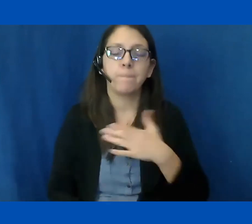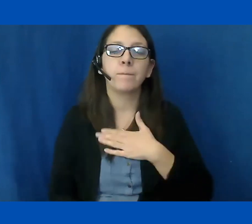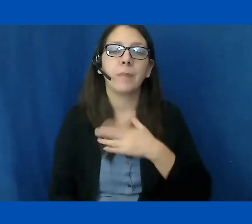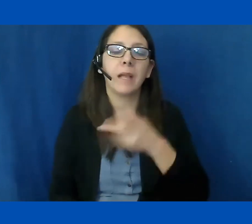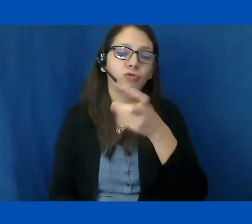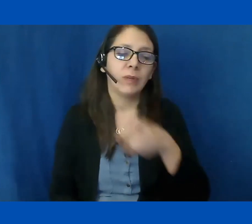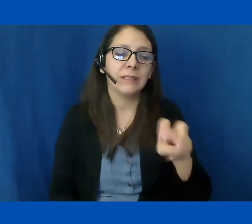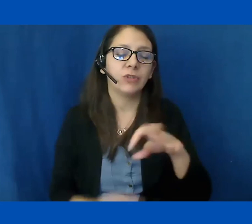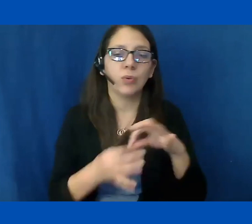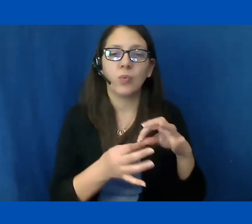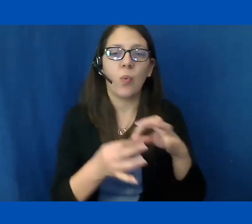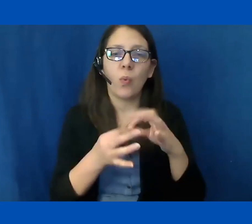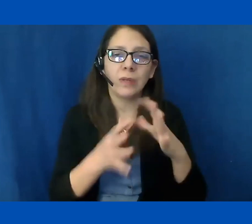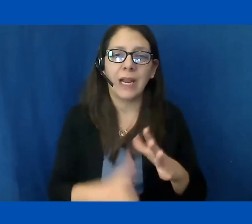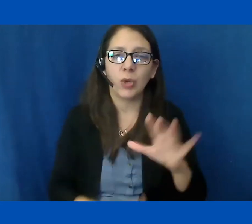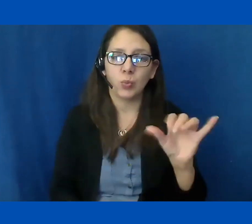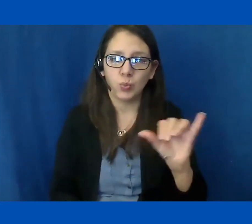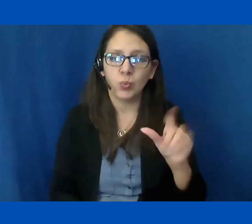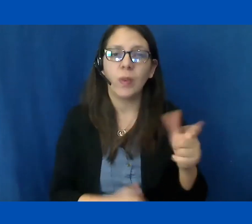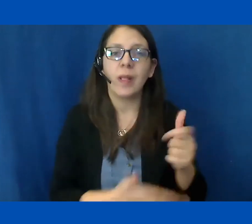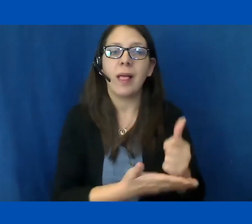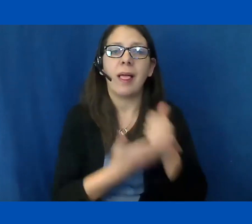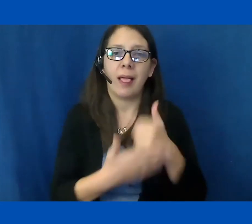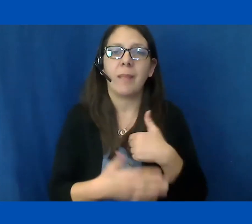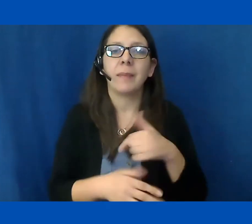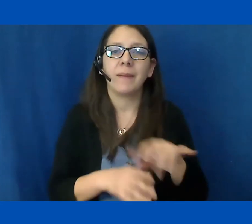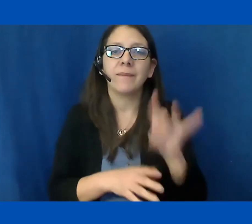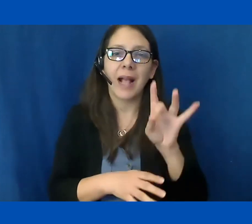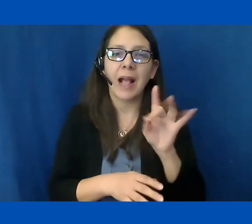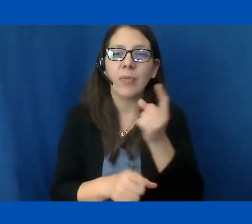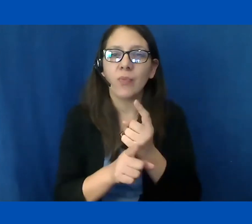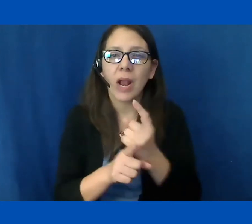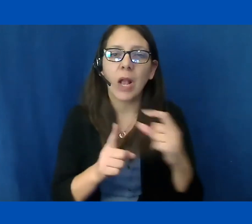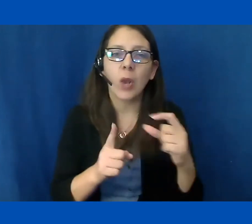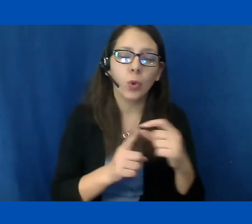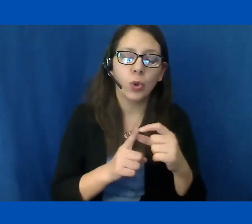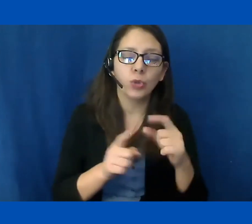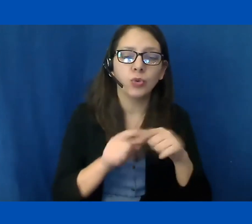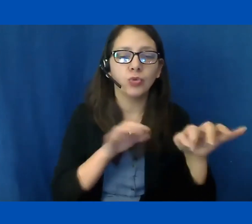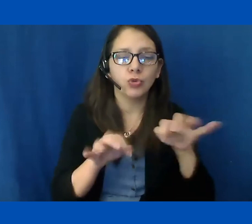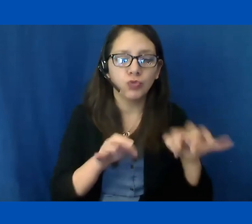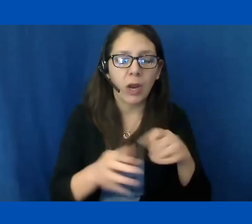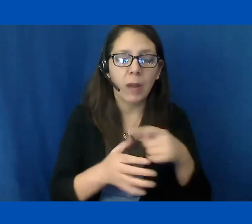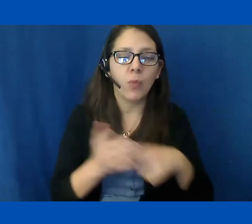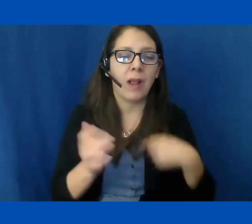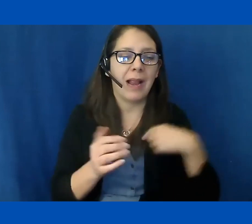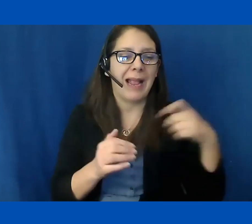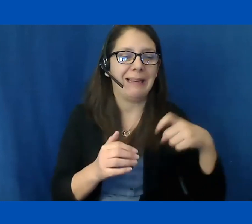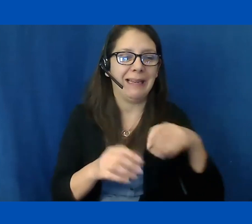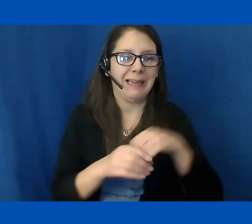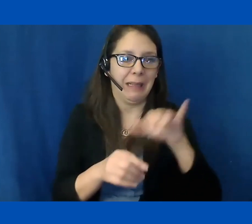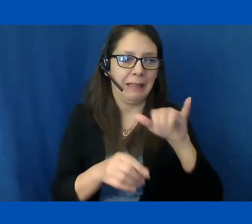coordinator, they helped me find the words, the correct words to express what I needed in the moment, and